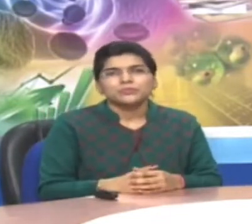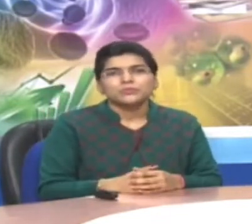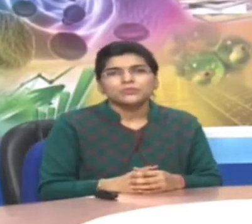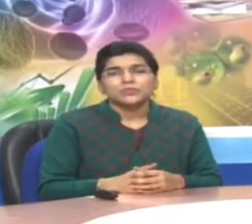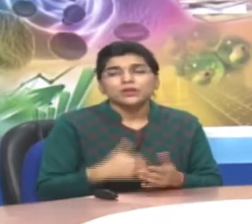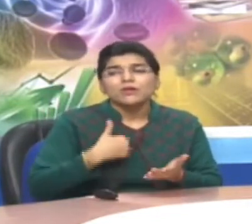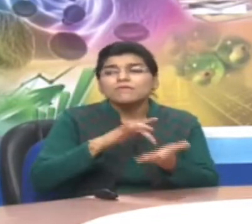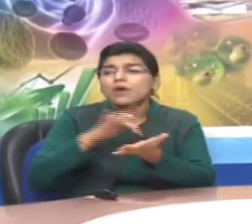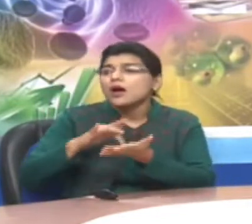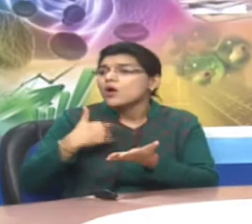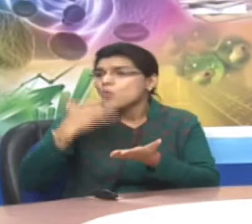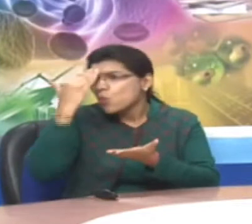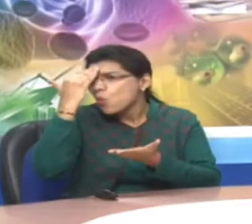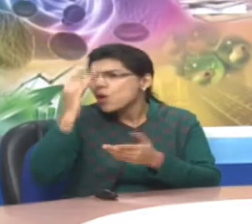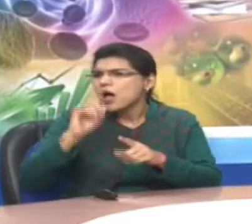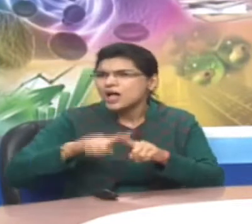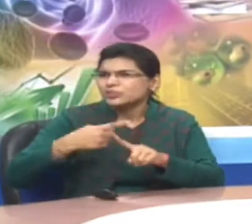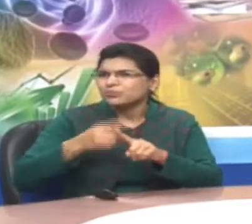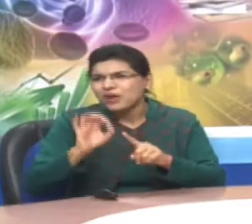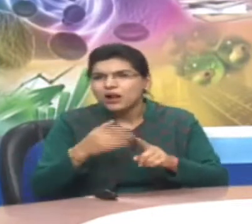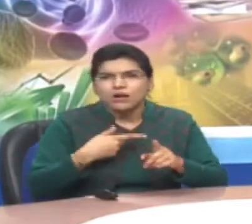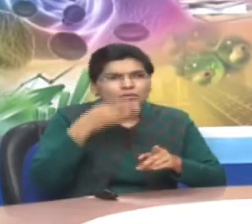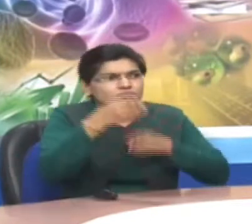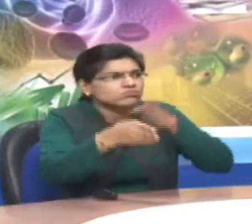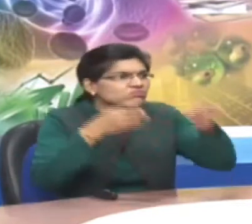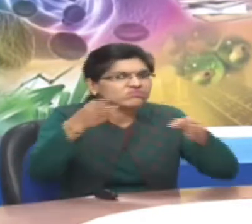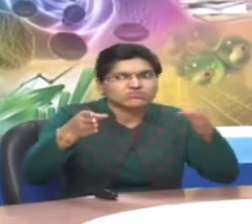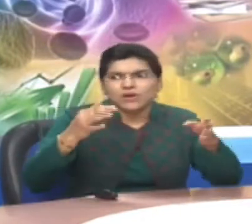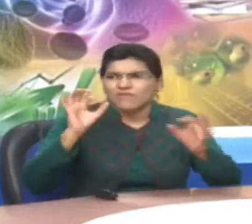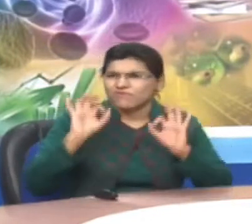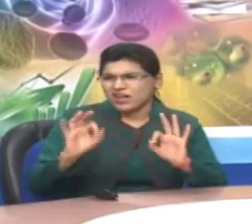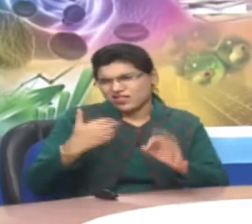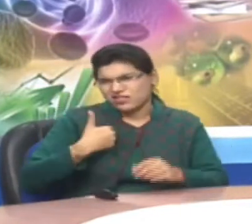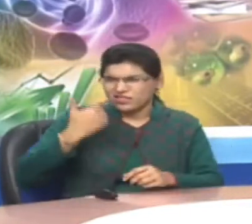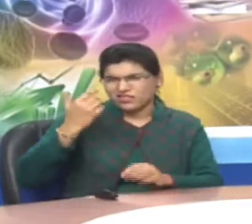how I have got where I have.